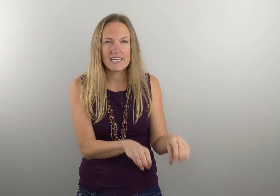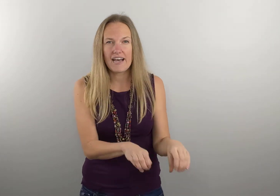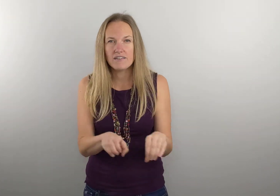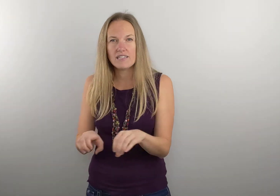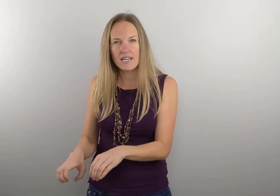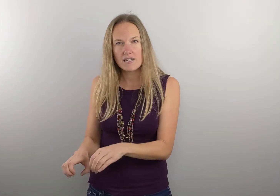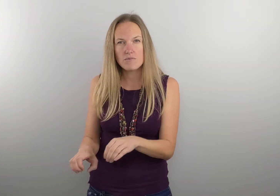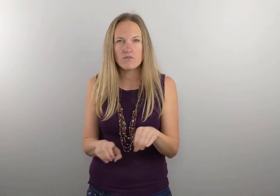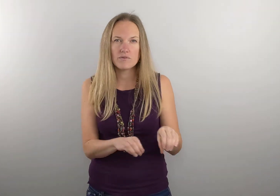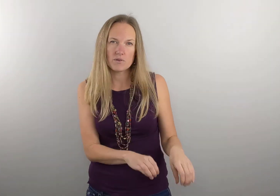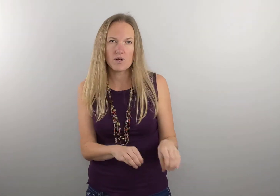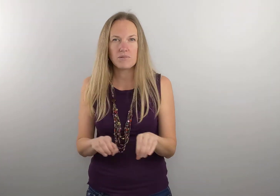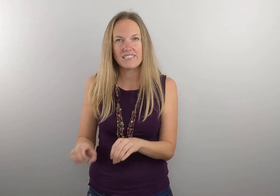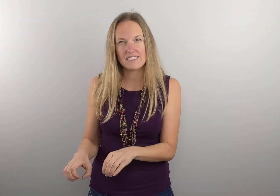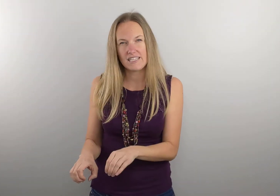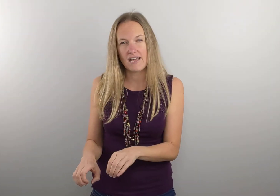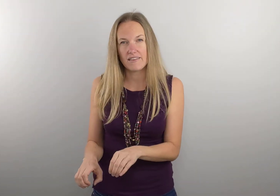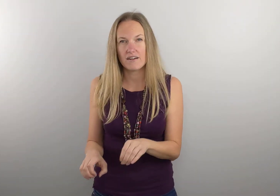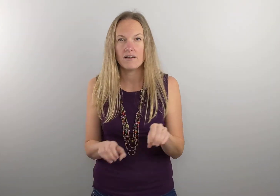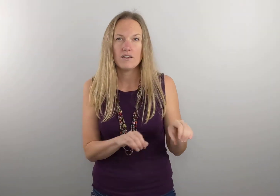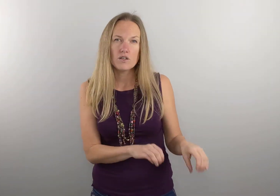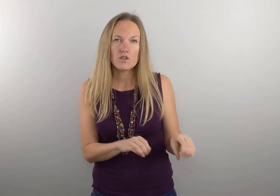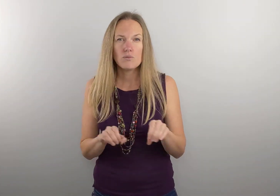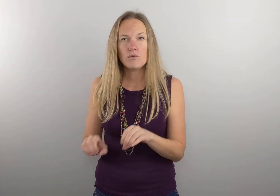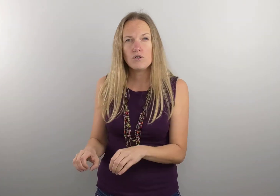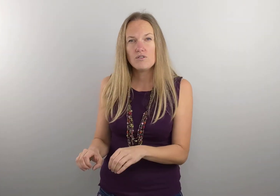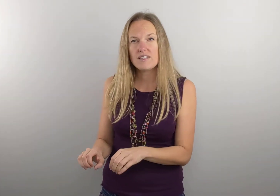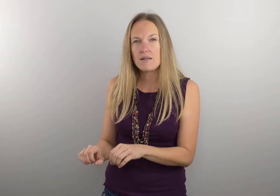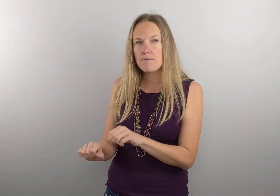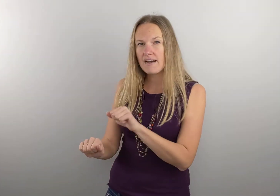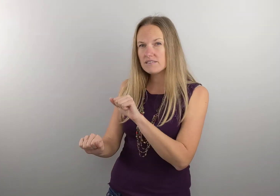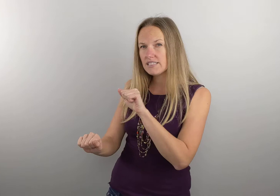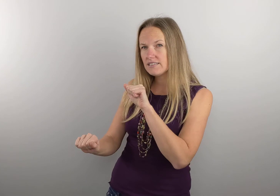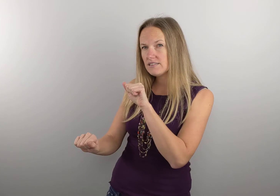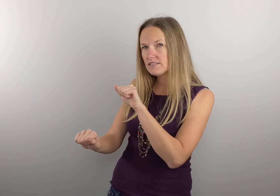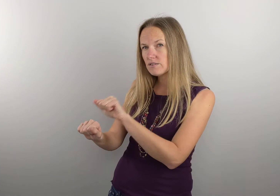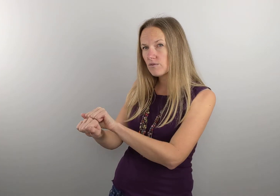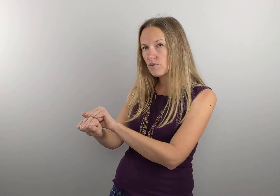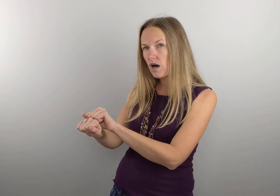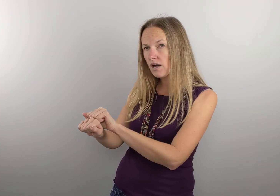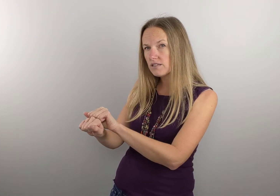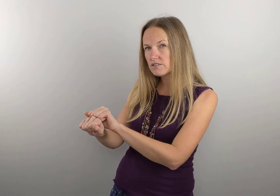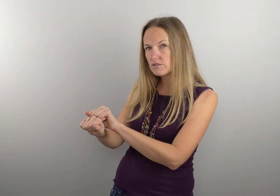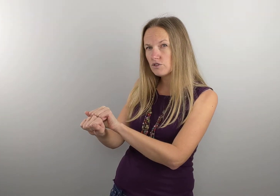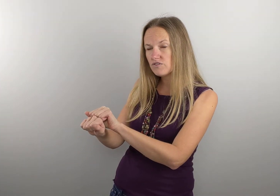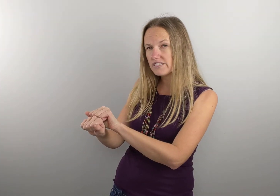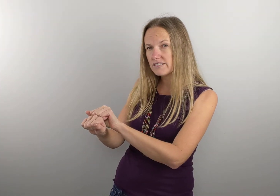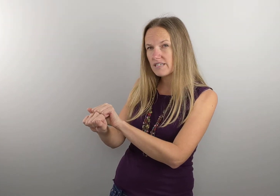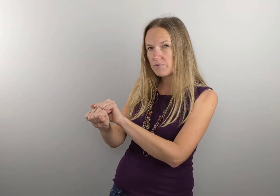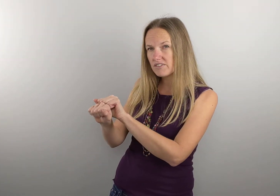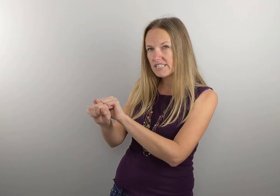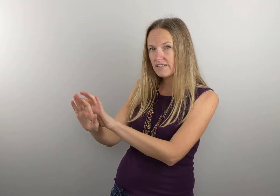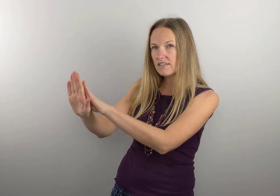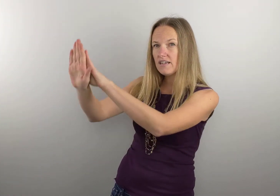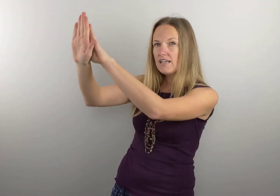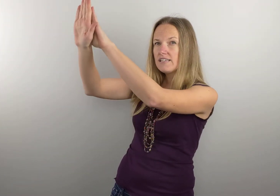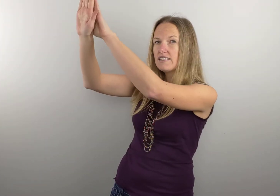down, and you kind of move them from one place to the other. You move, and then mountains, rock, so 2 fists on top of each other, and then you